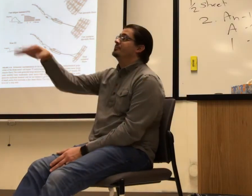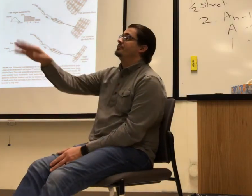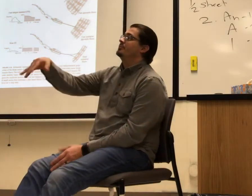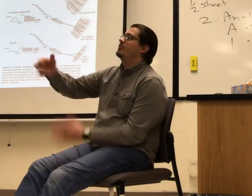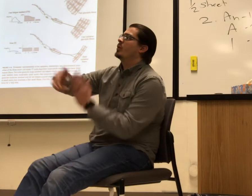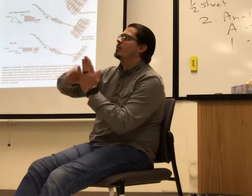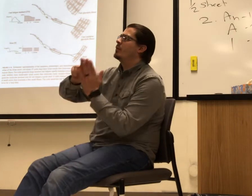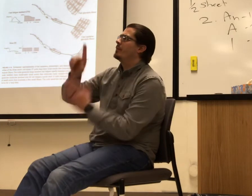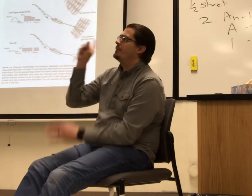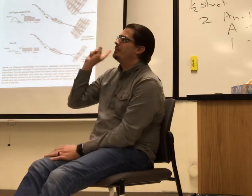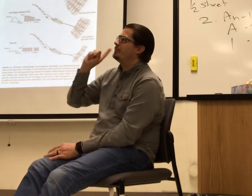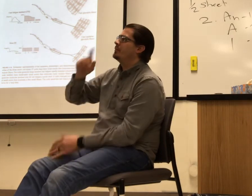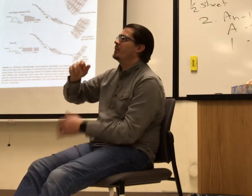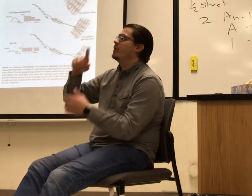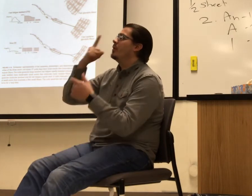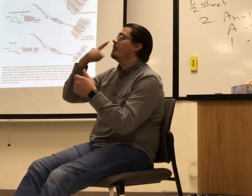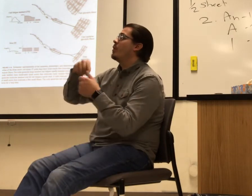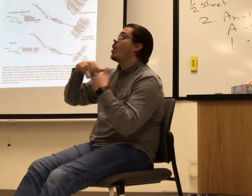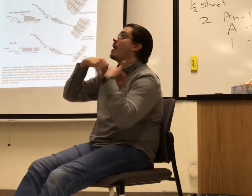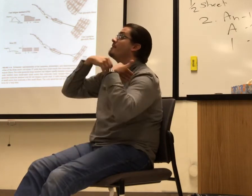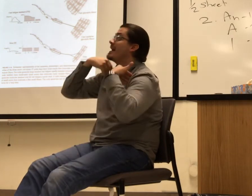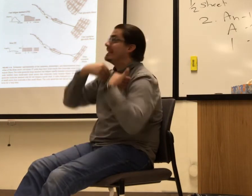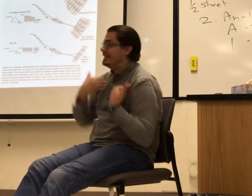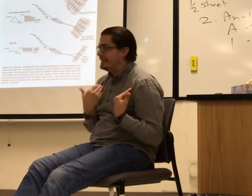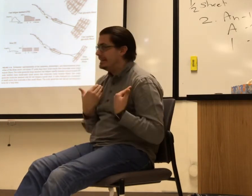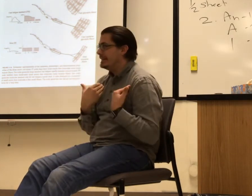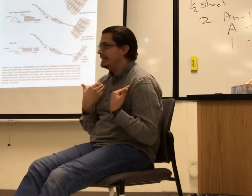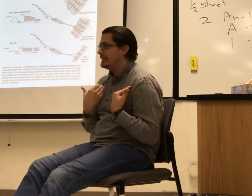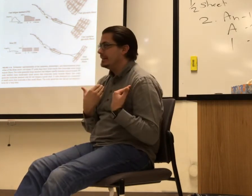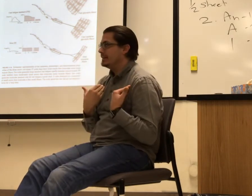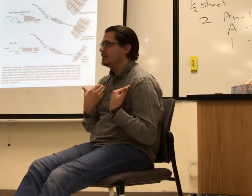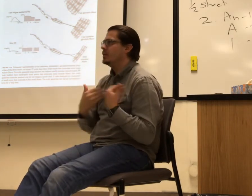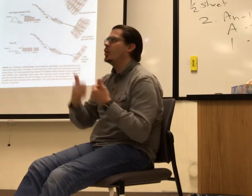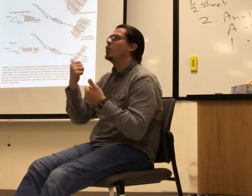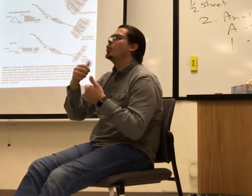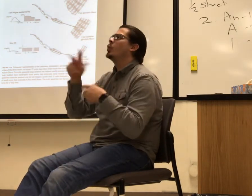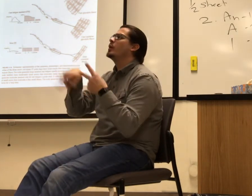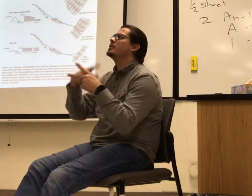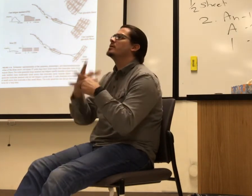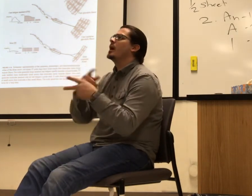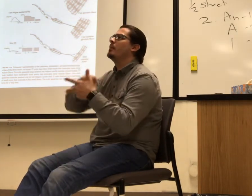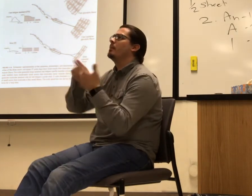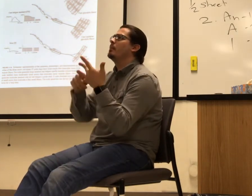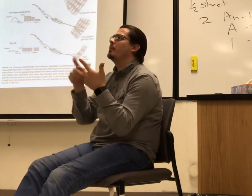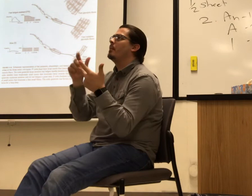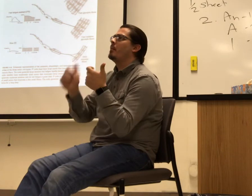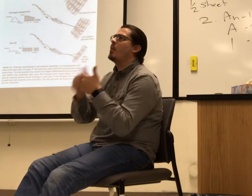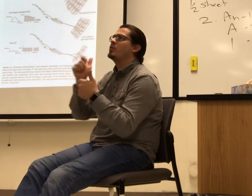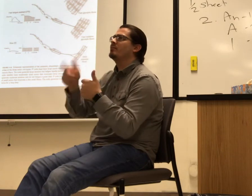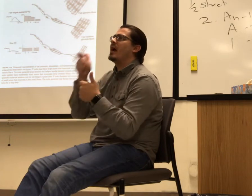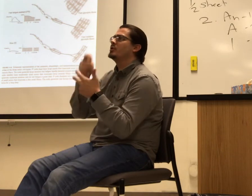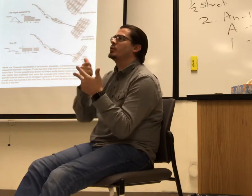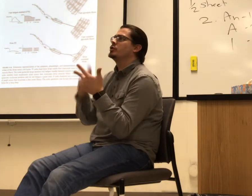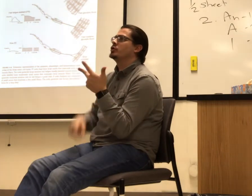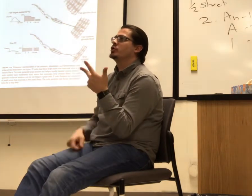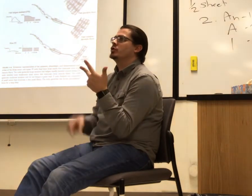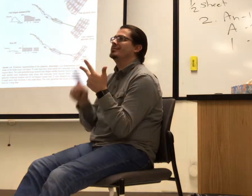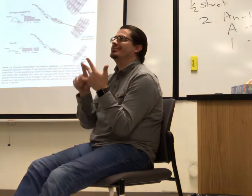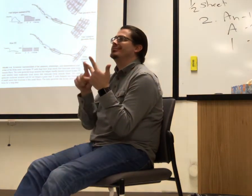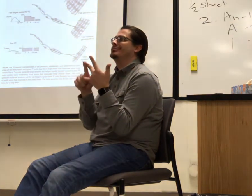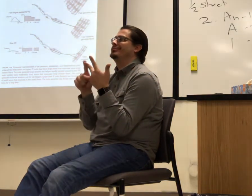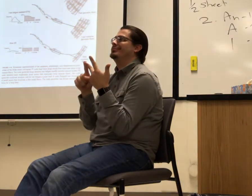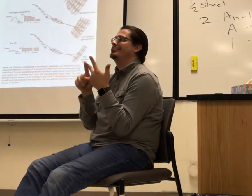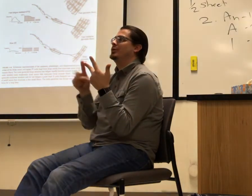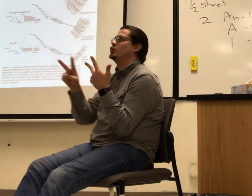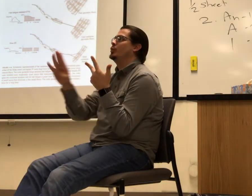In terms of the fatigue, which type fatigue the fastest? 2Bs